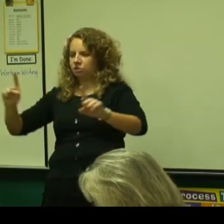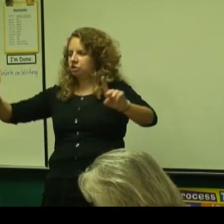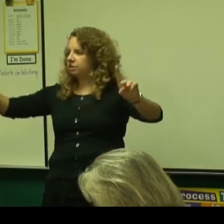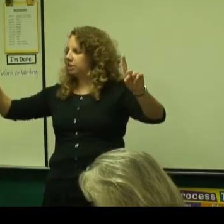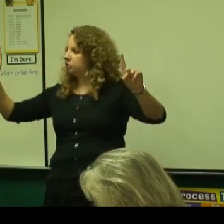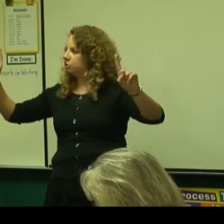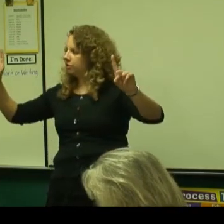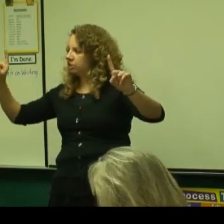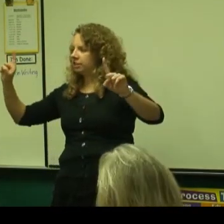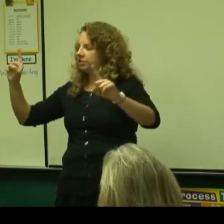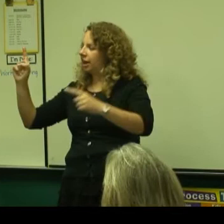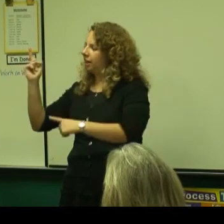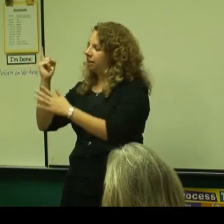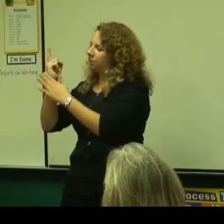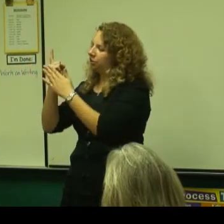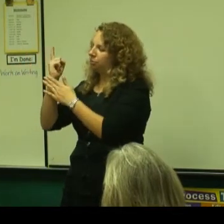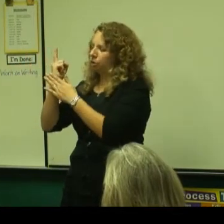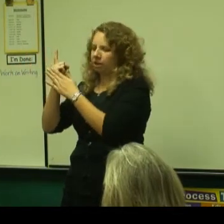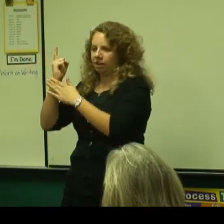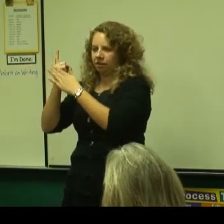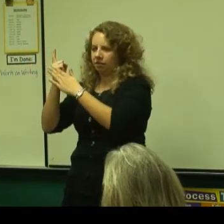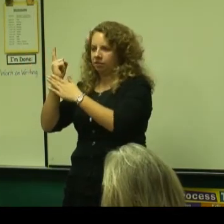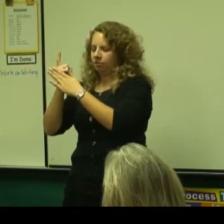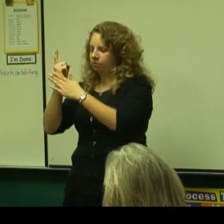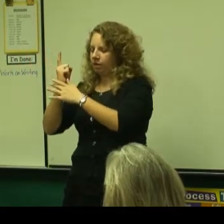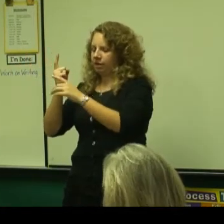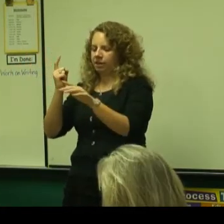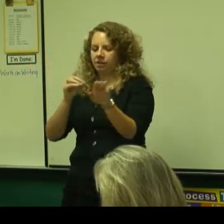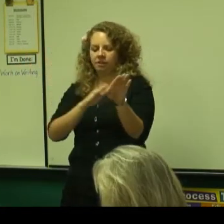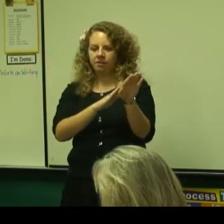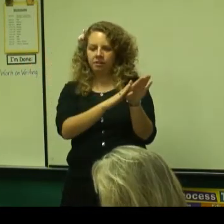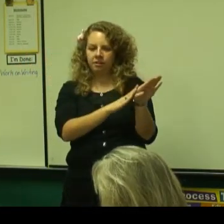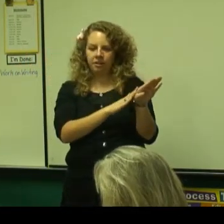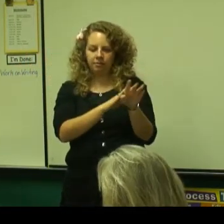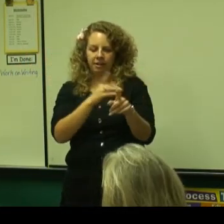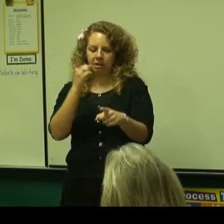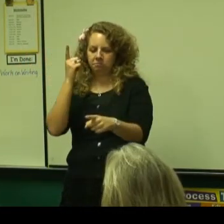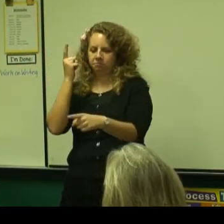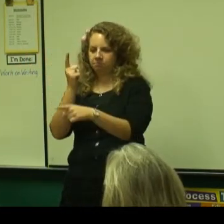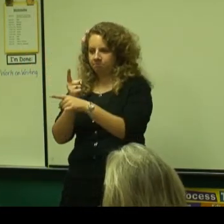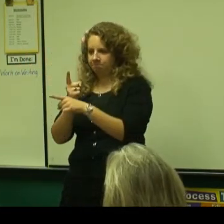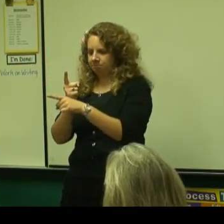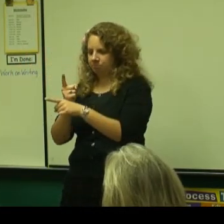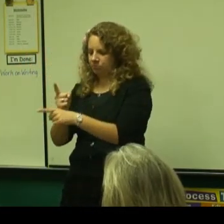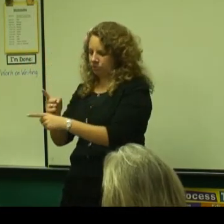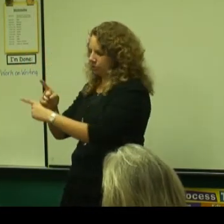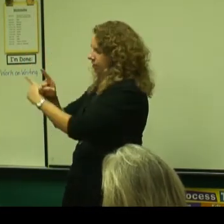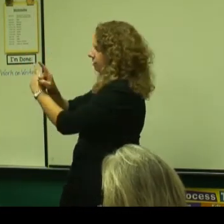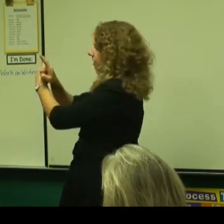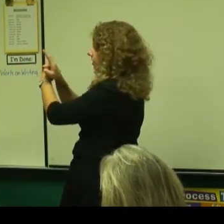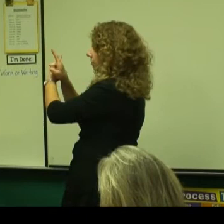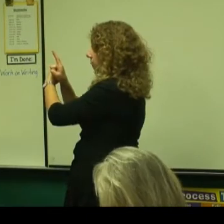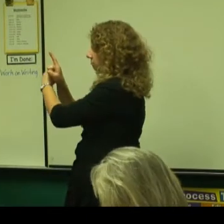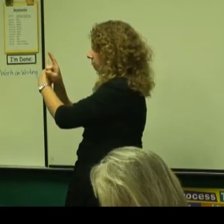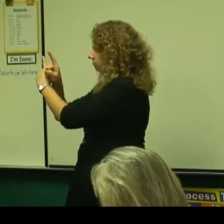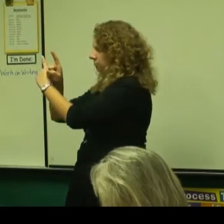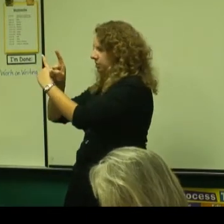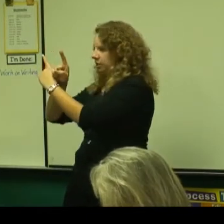it's just like two fingers like that, and then you're putting it right here and right here. So kind of like